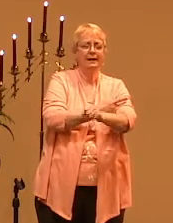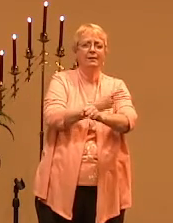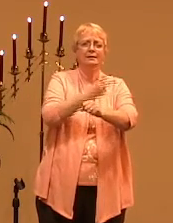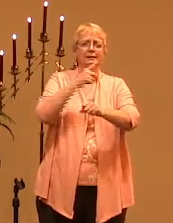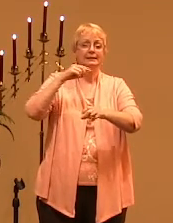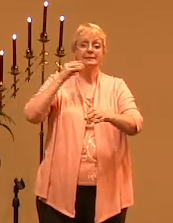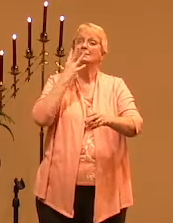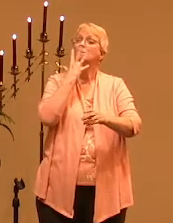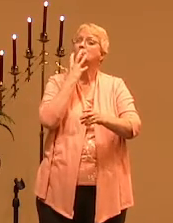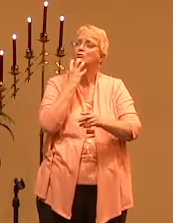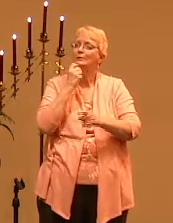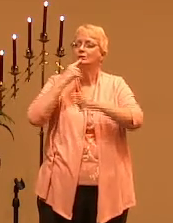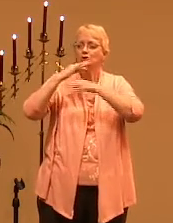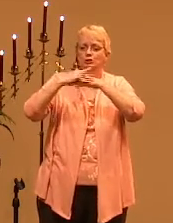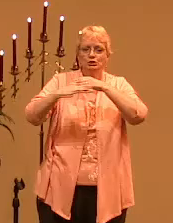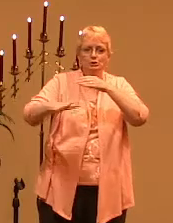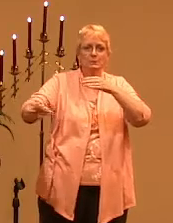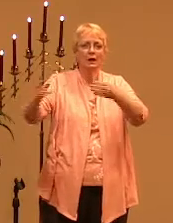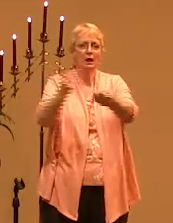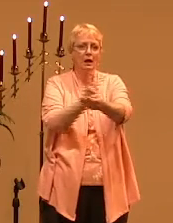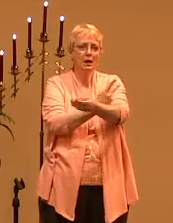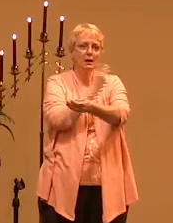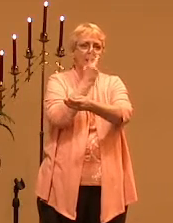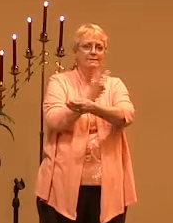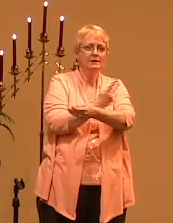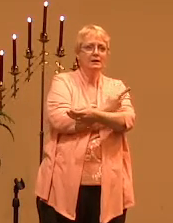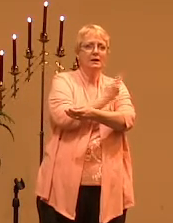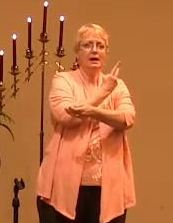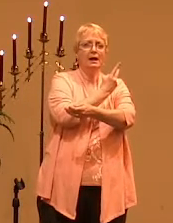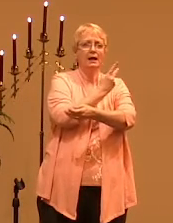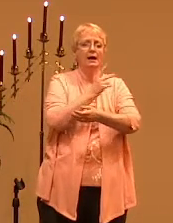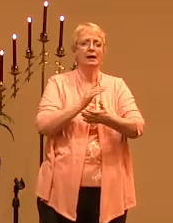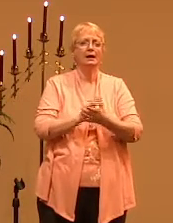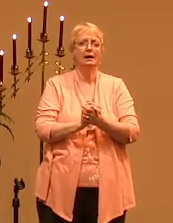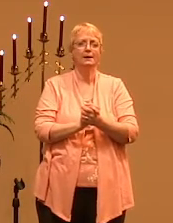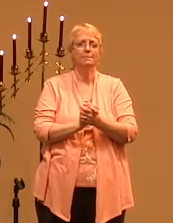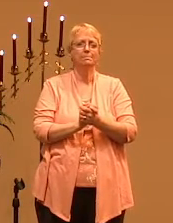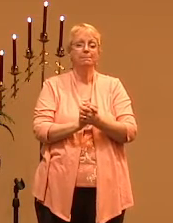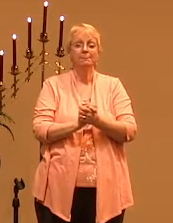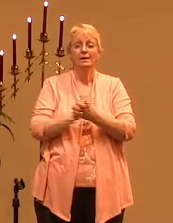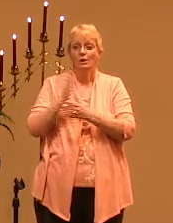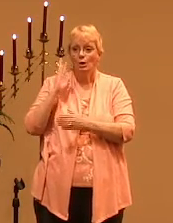wonder-working power in the precious blood of the Lamb.